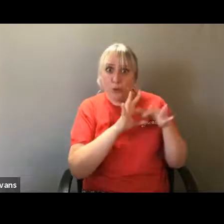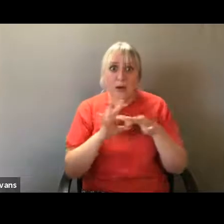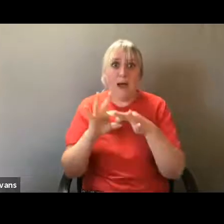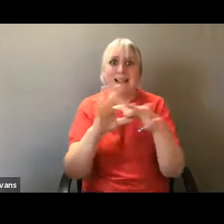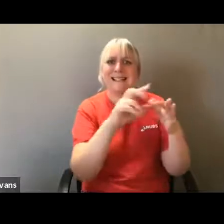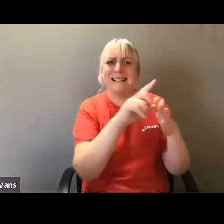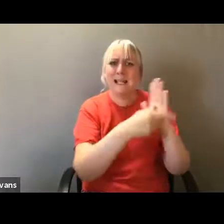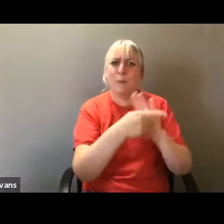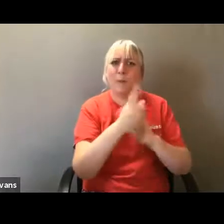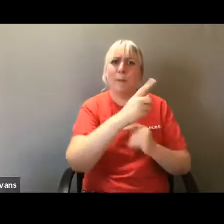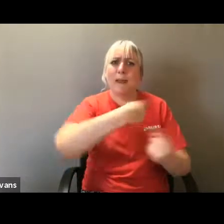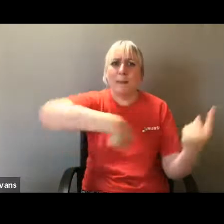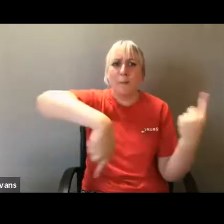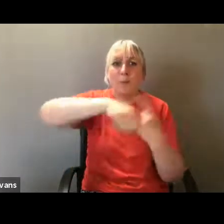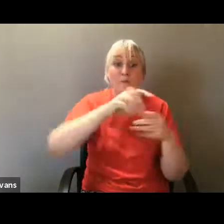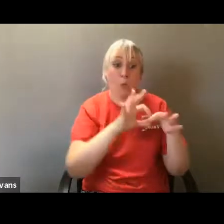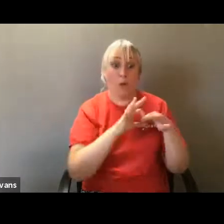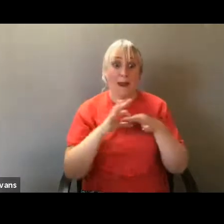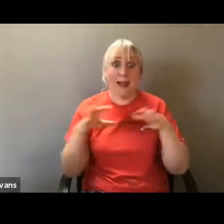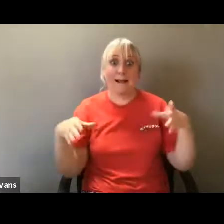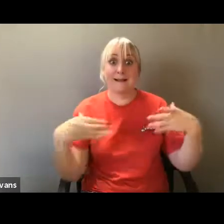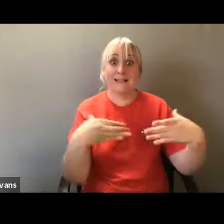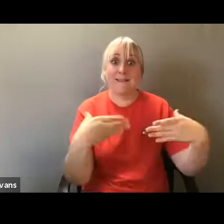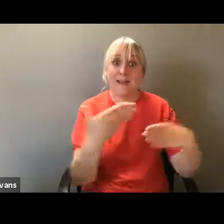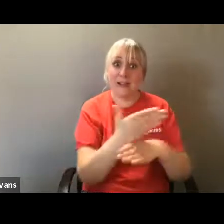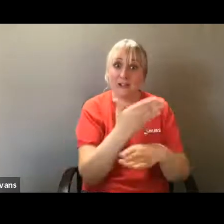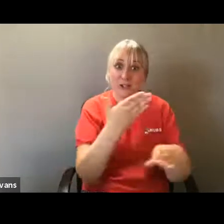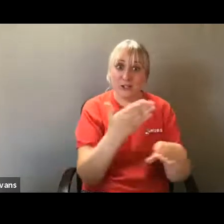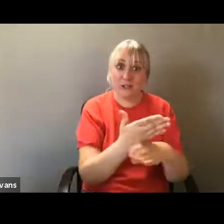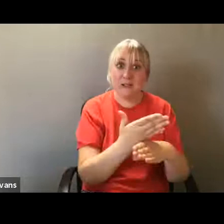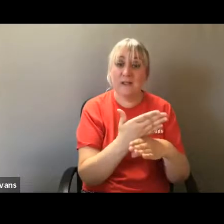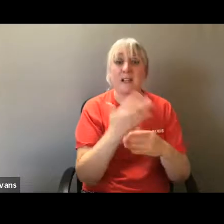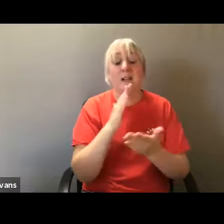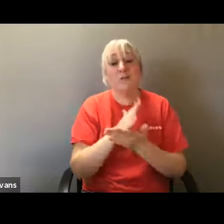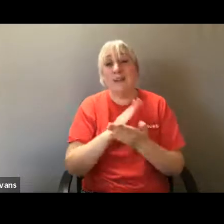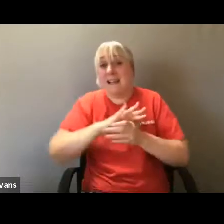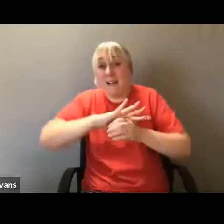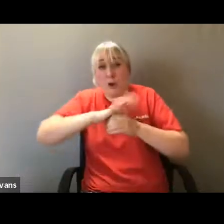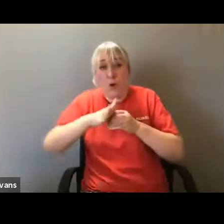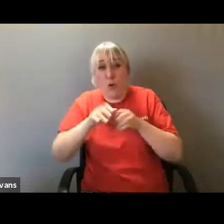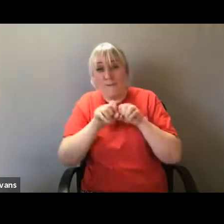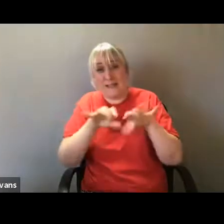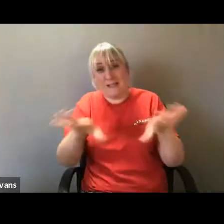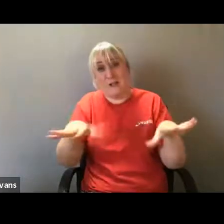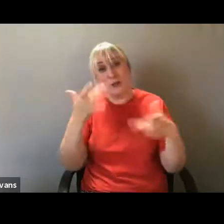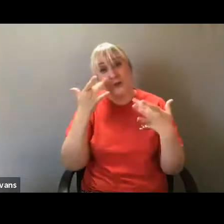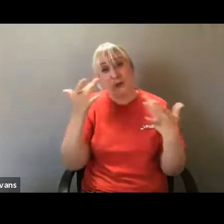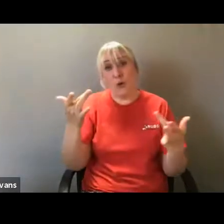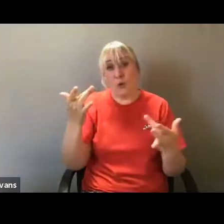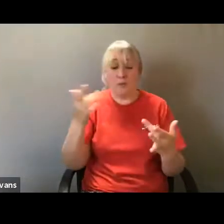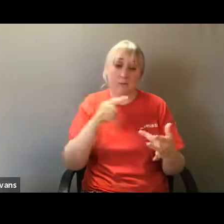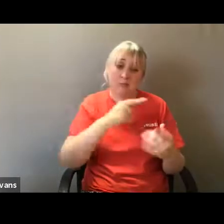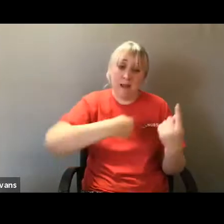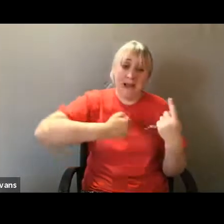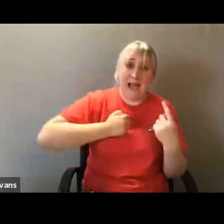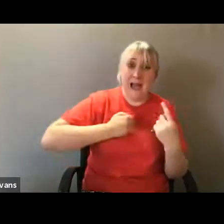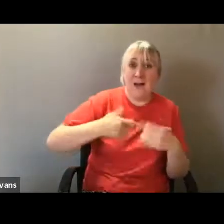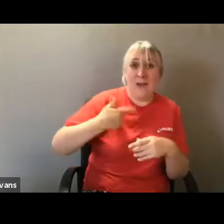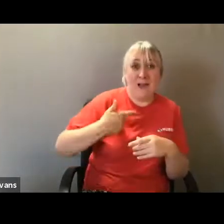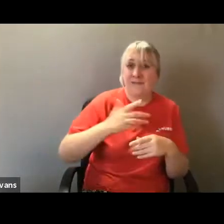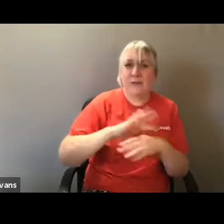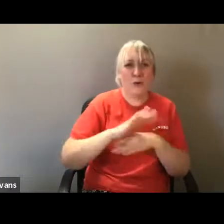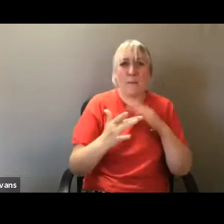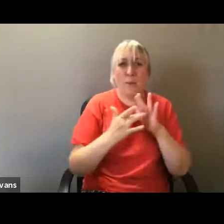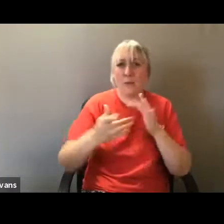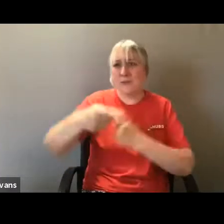common experiences through COVID-19 have shown how little disabled lives matter to the political classes and how much we need to unite and